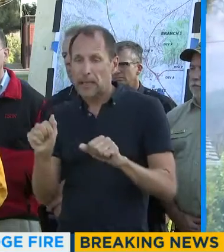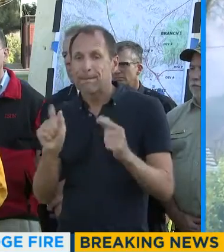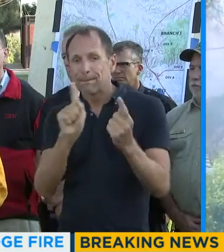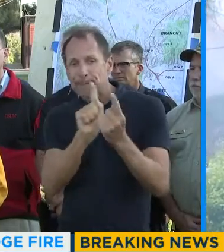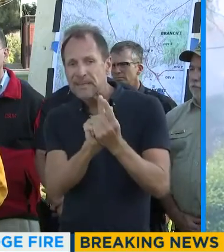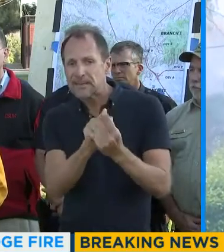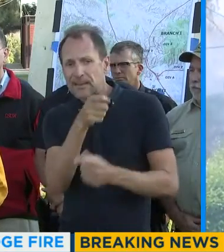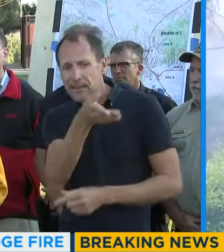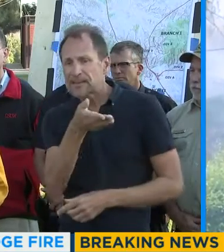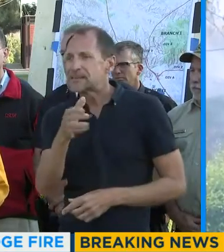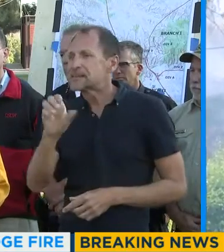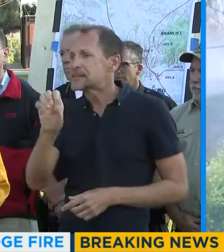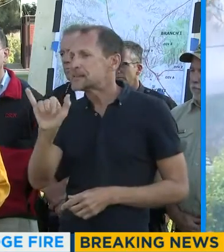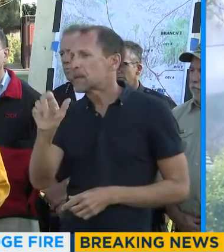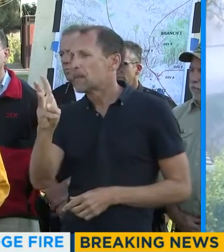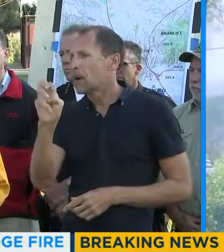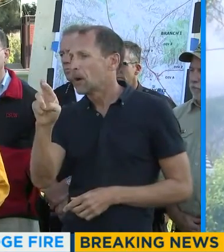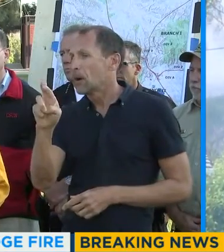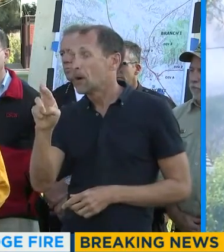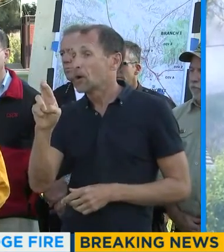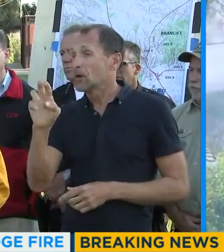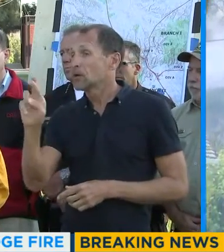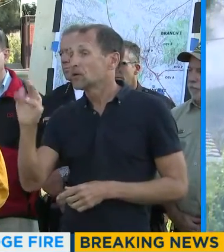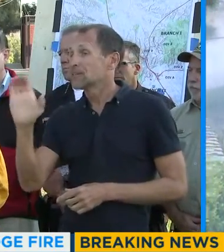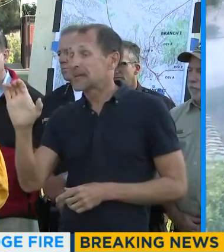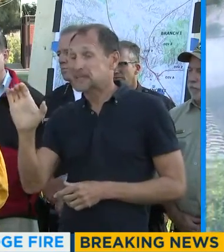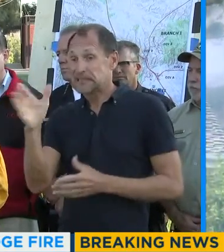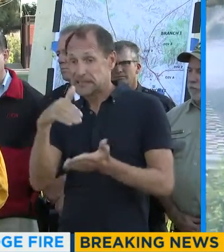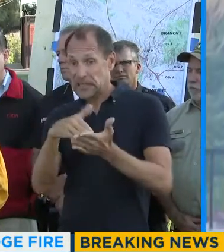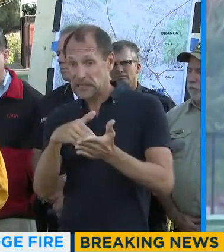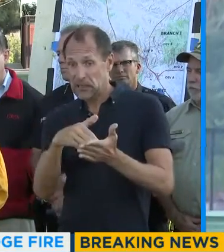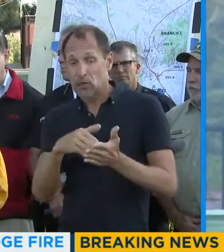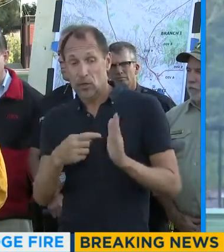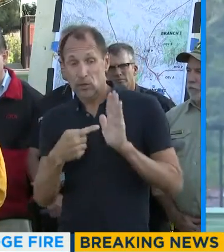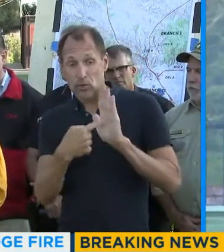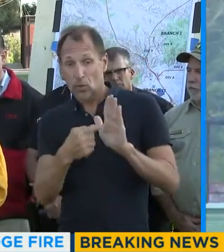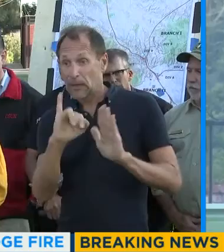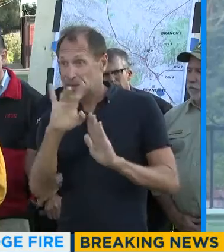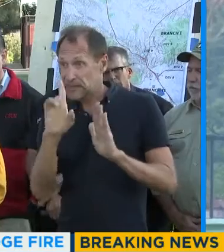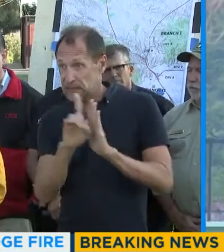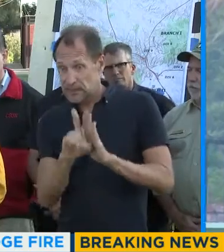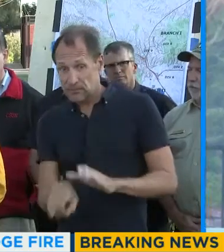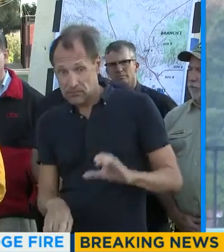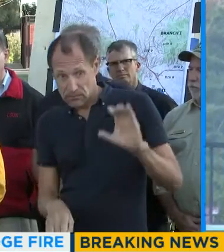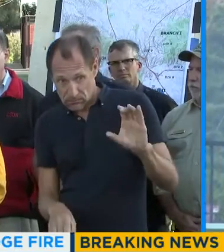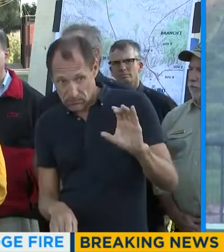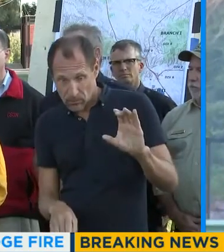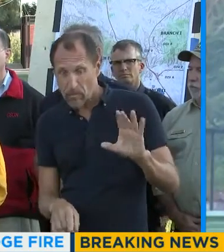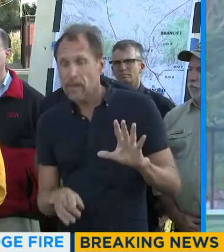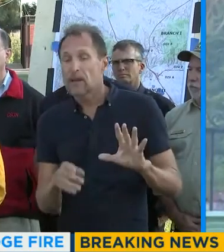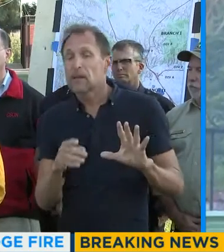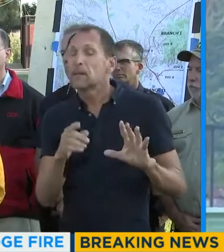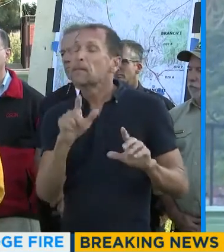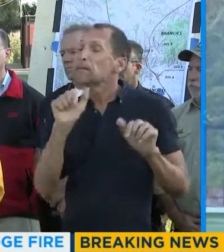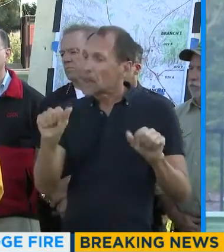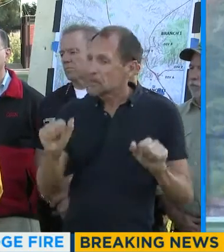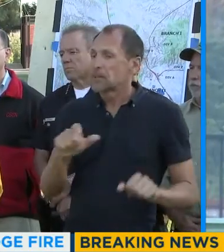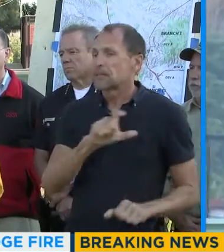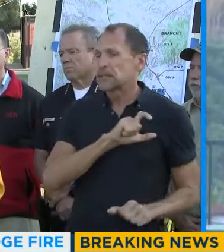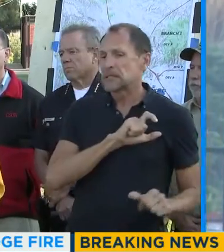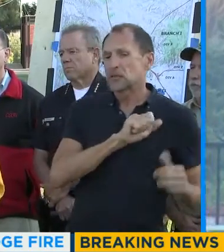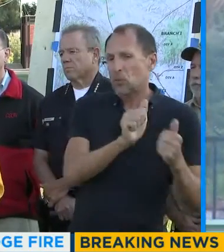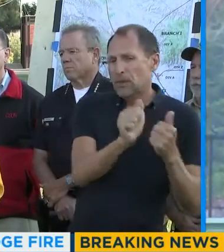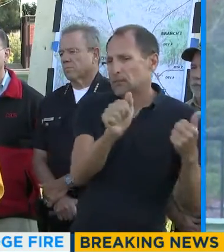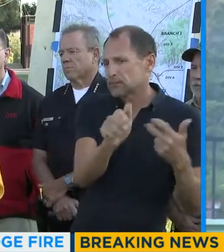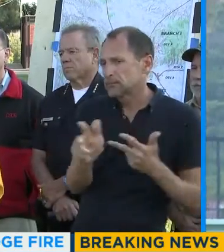Recreation Center. There they will have their IDs checked and will have an available escort afforded to them. In addition